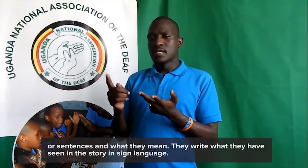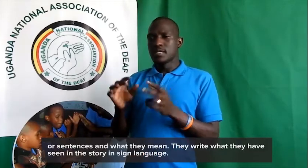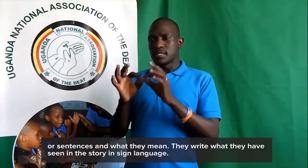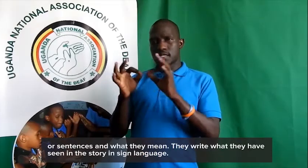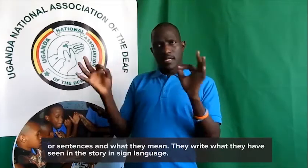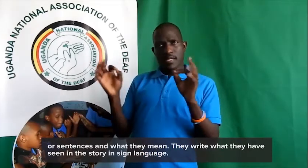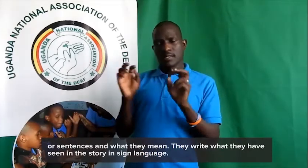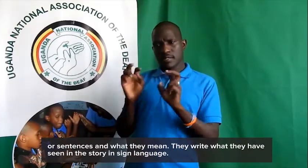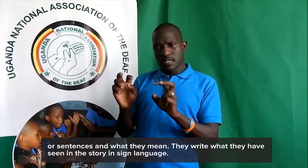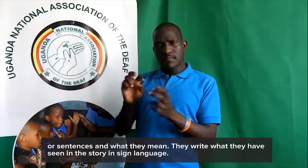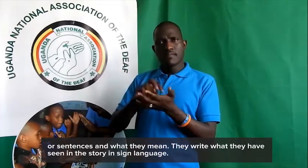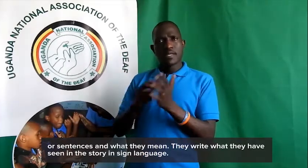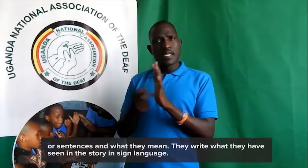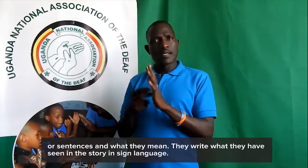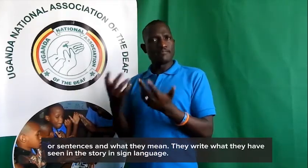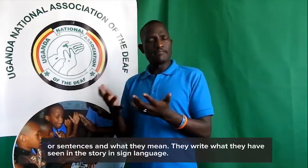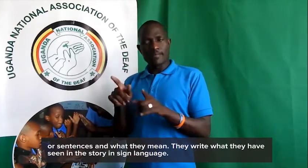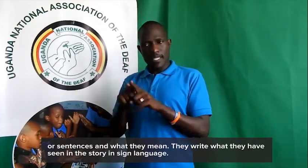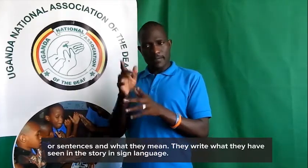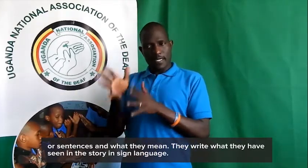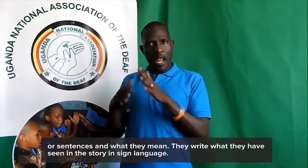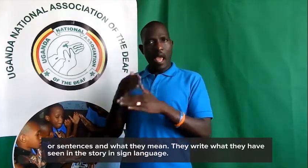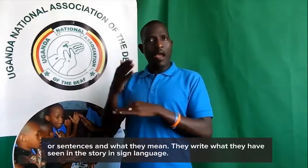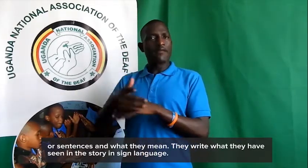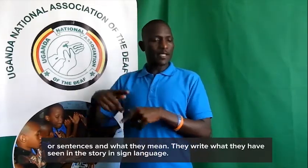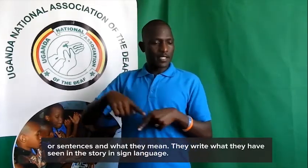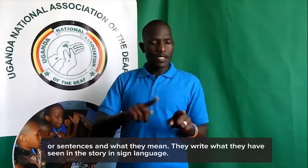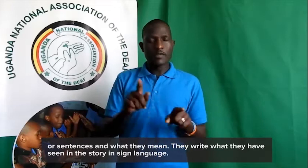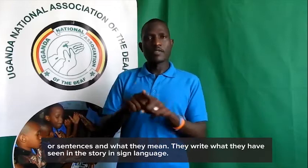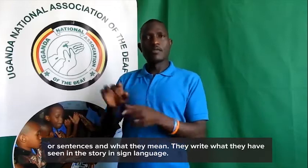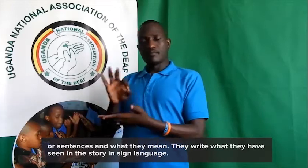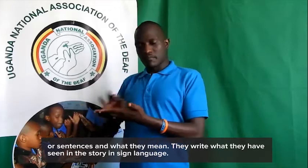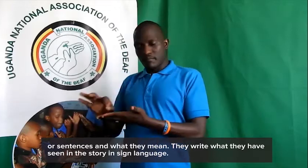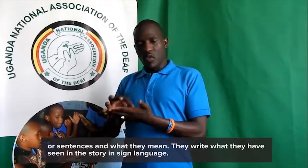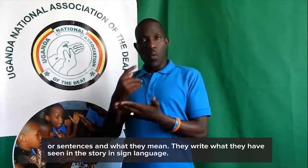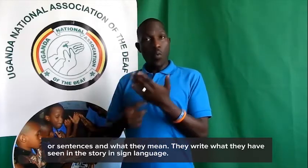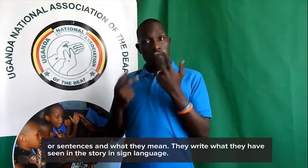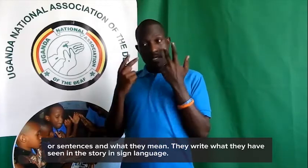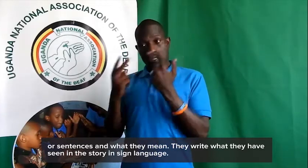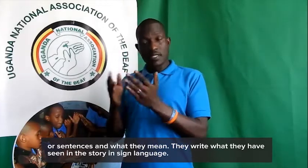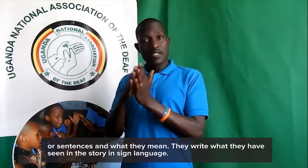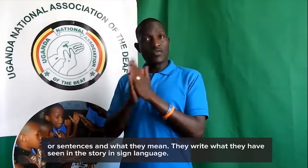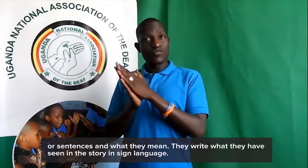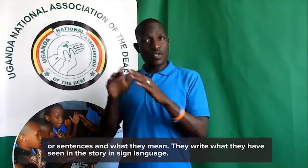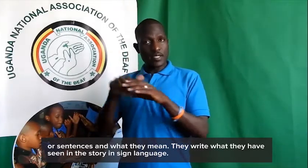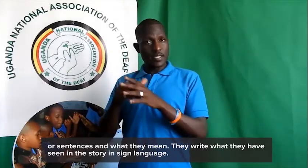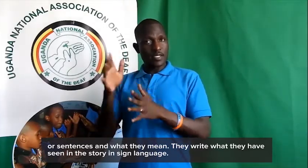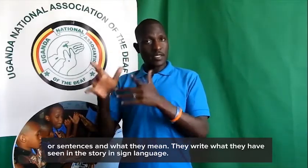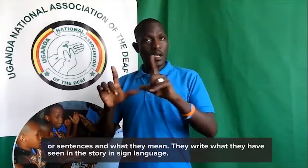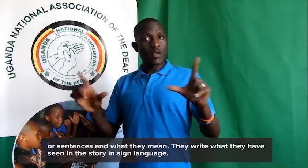or sentences and what they mean. They write what they have seen in the story in